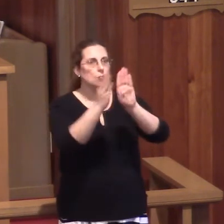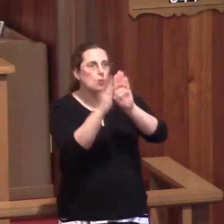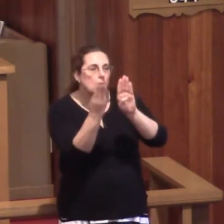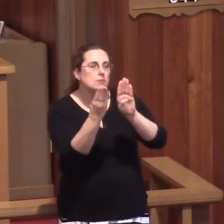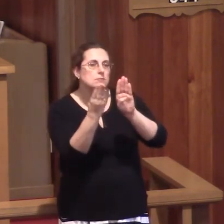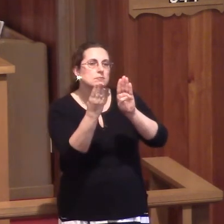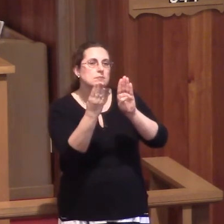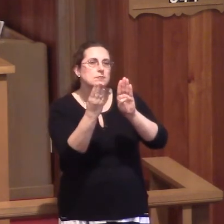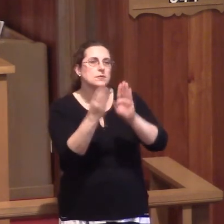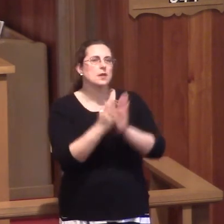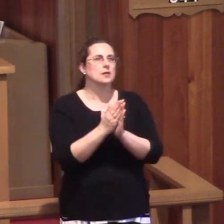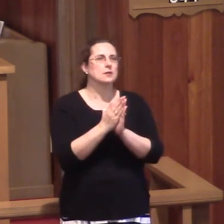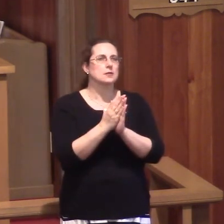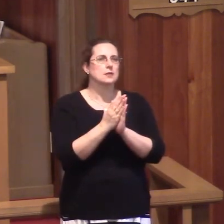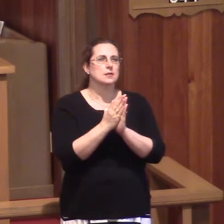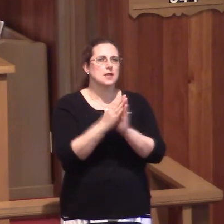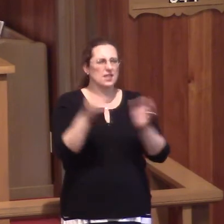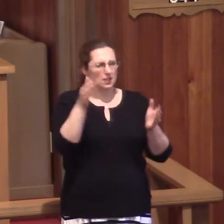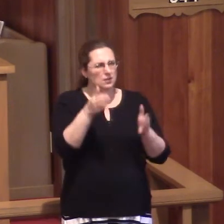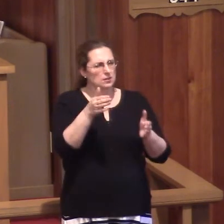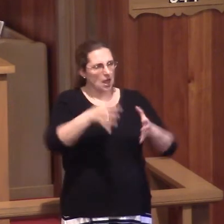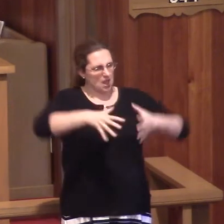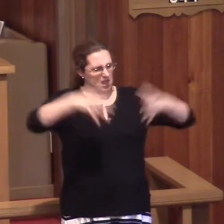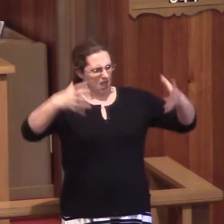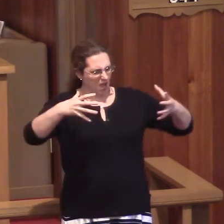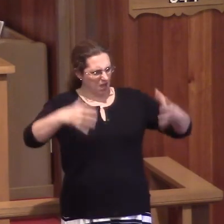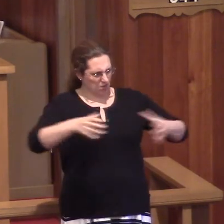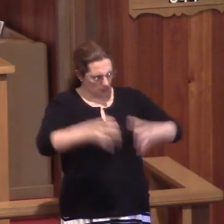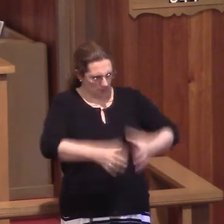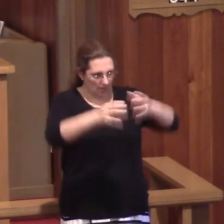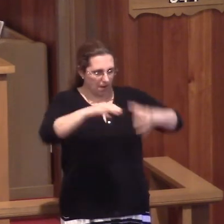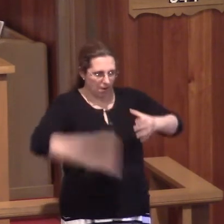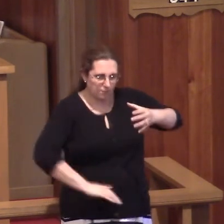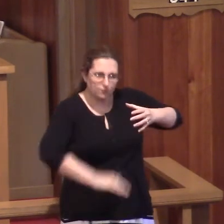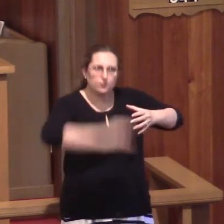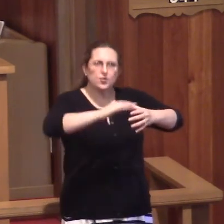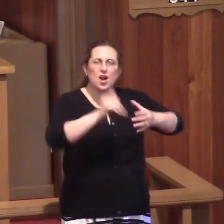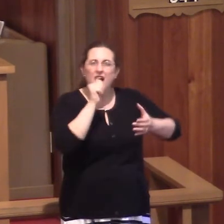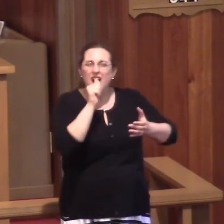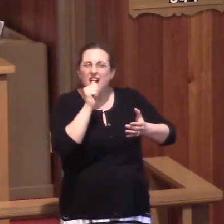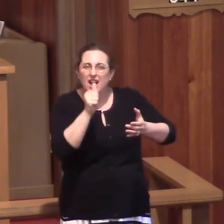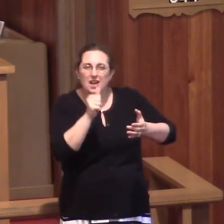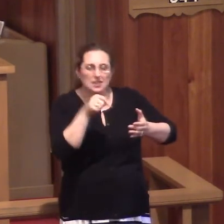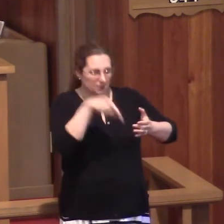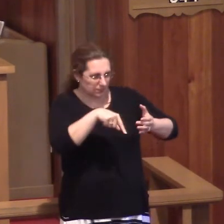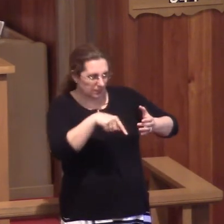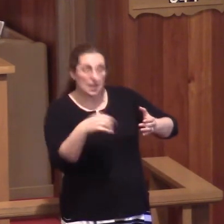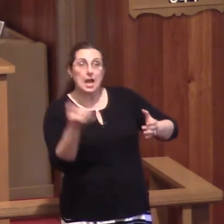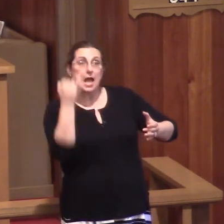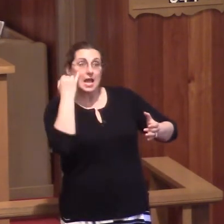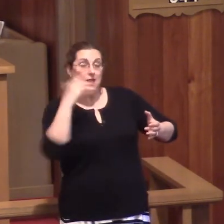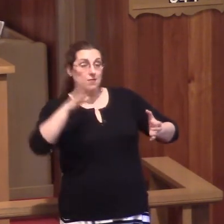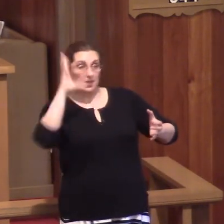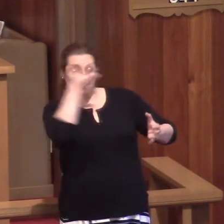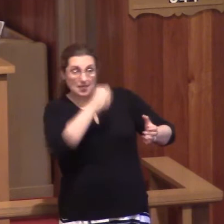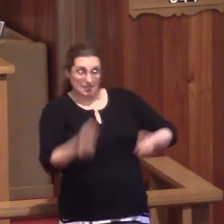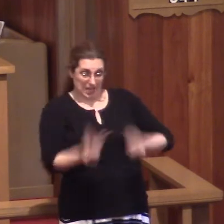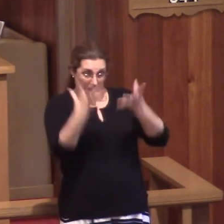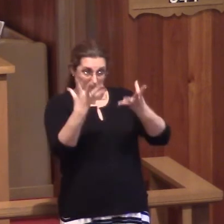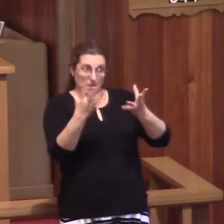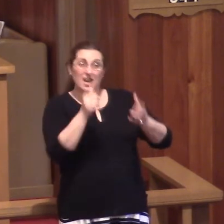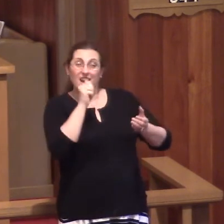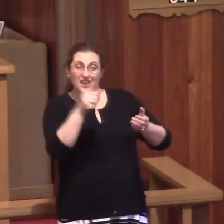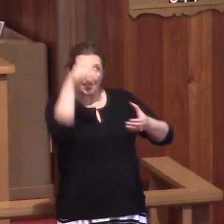was a decent sized container filled with peanuts, And they claimed that whoever guessed correctly The amount of